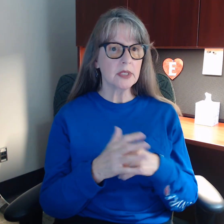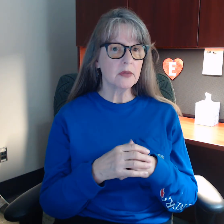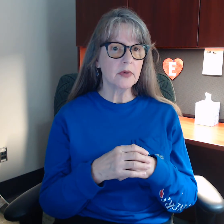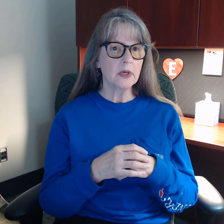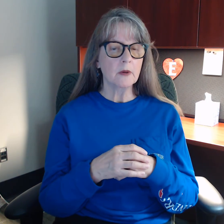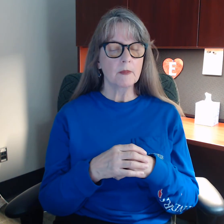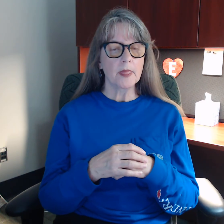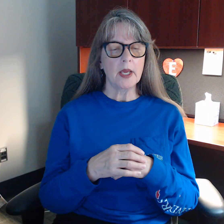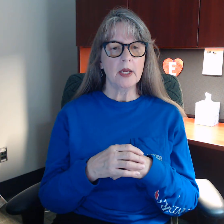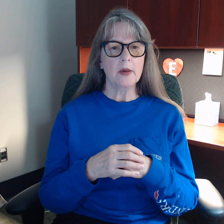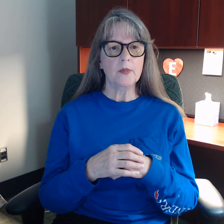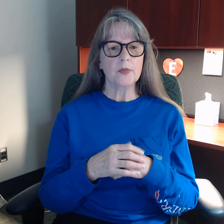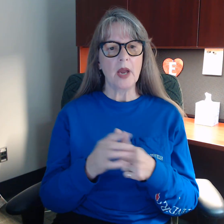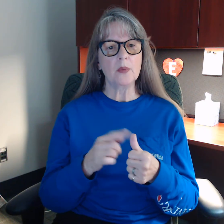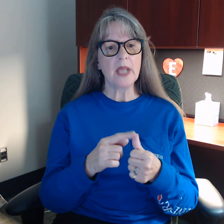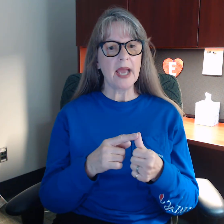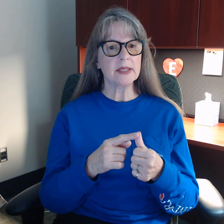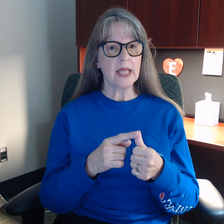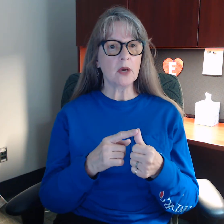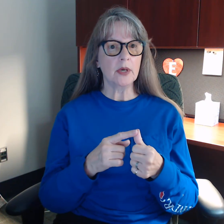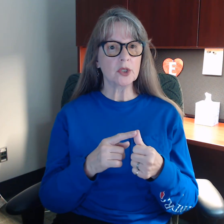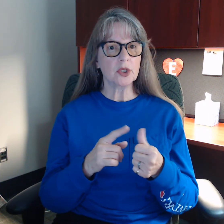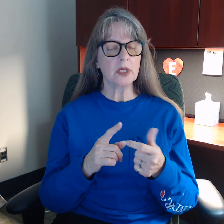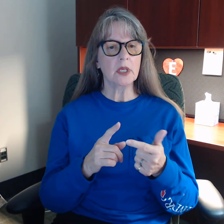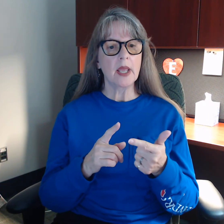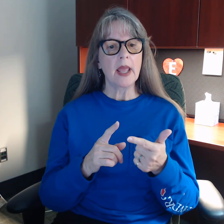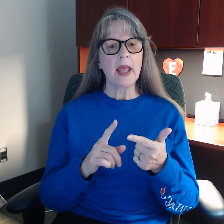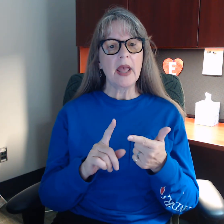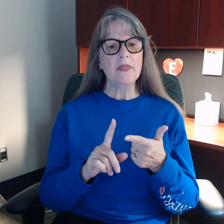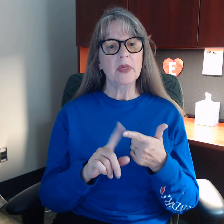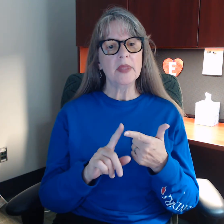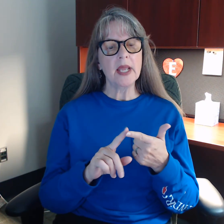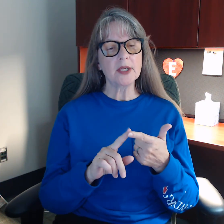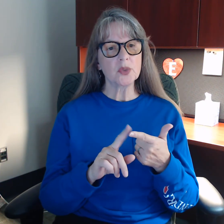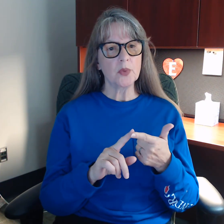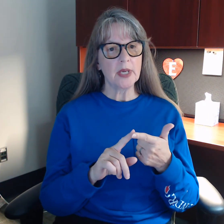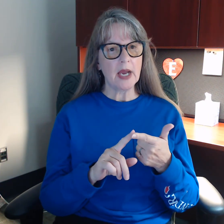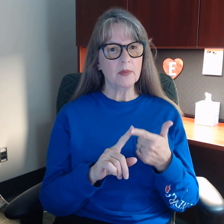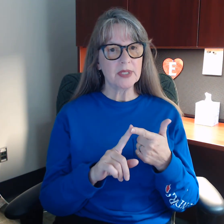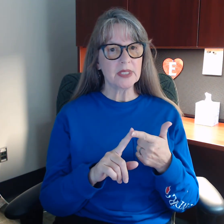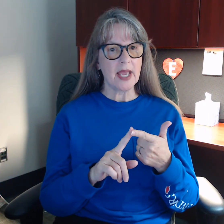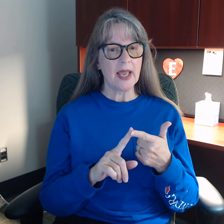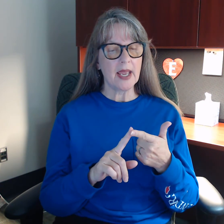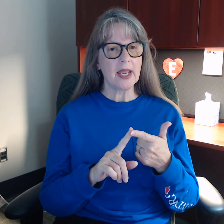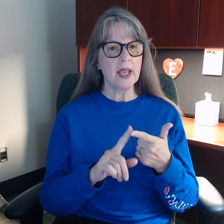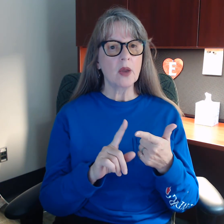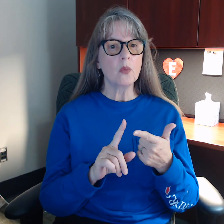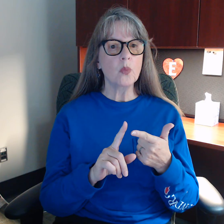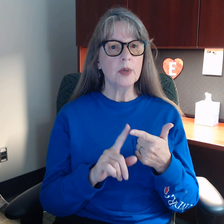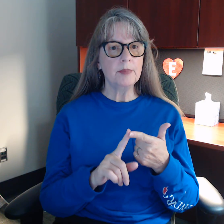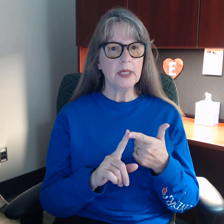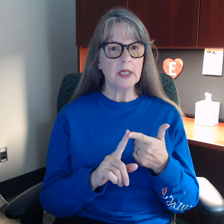relative? I would ask that question. And then the next one I would say would be,